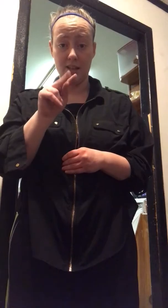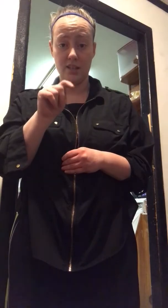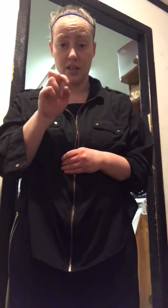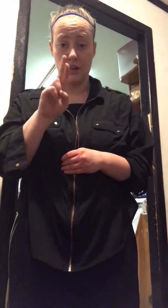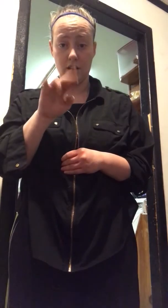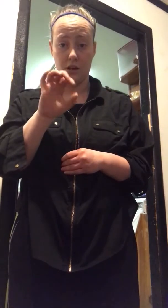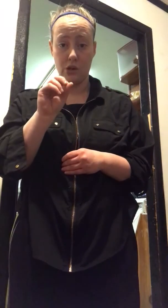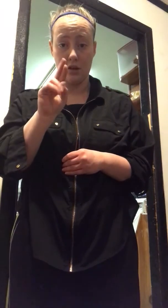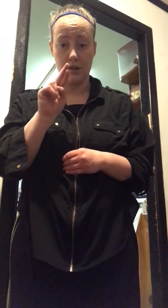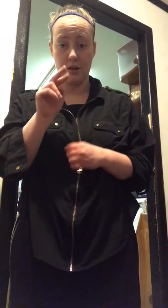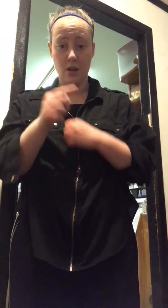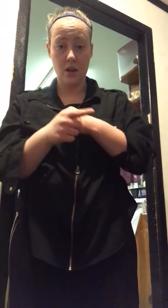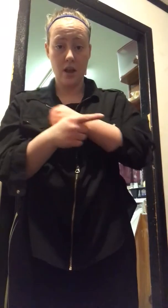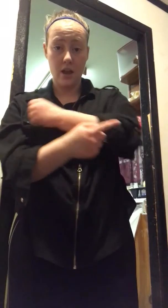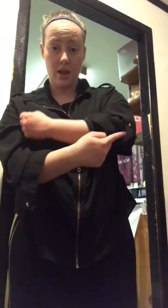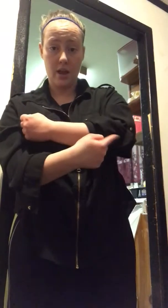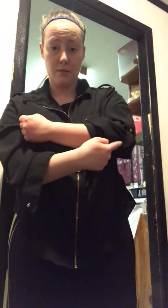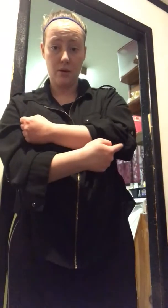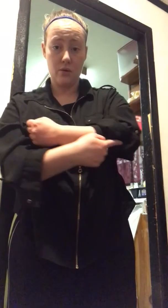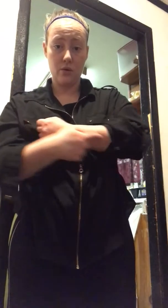Elbow to wrist.